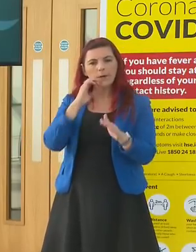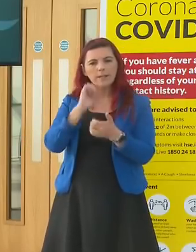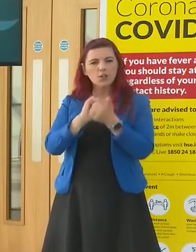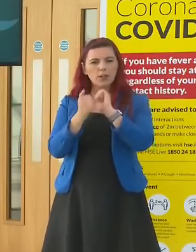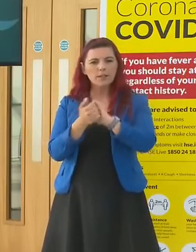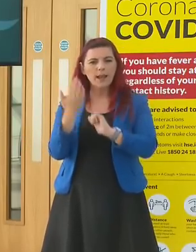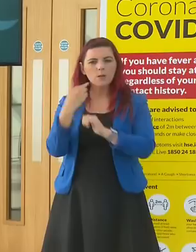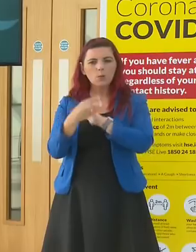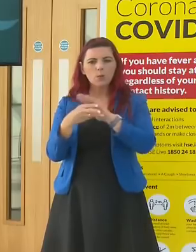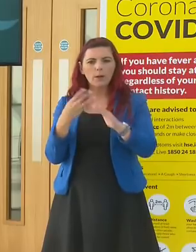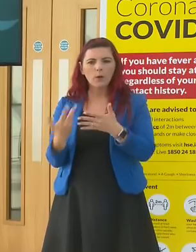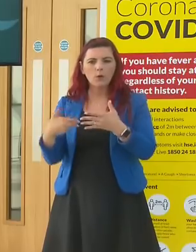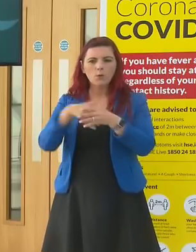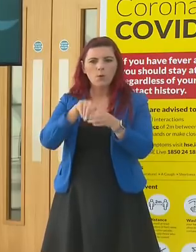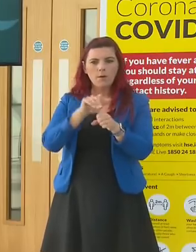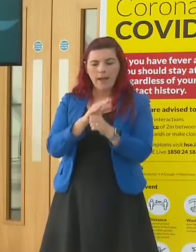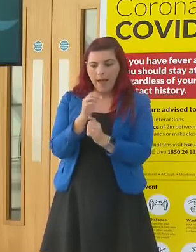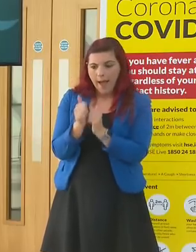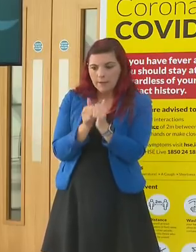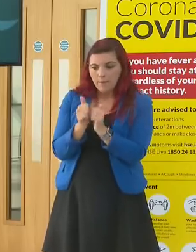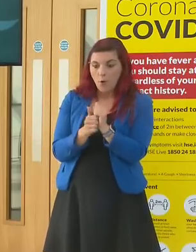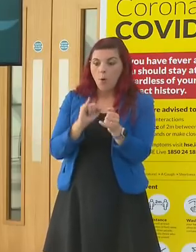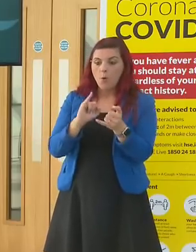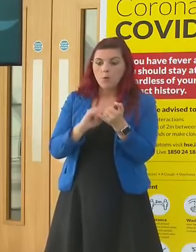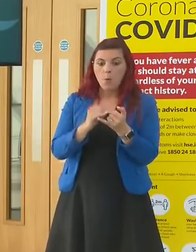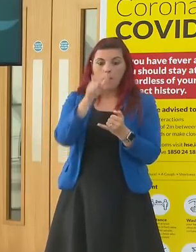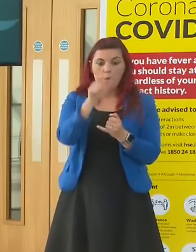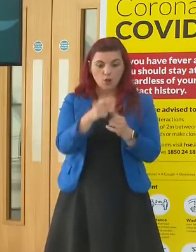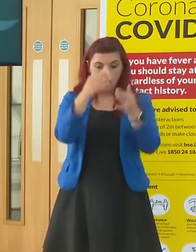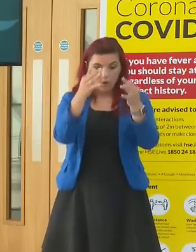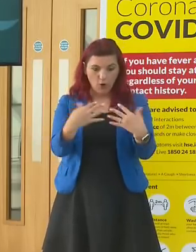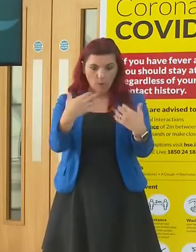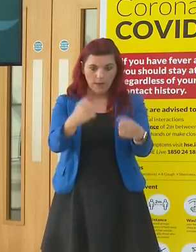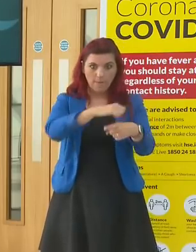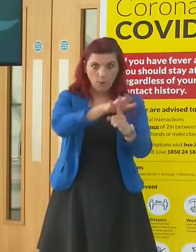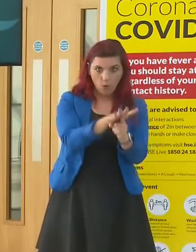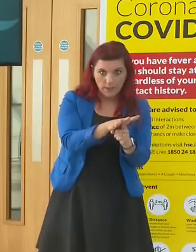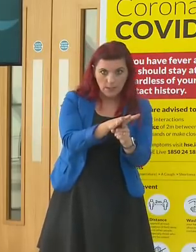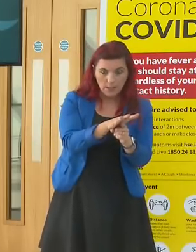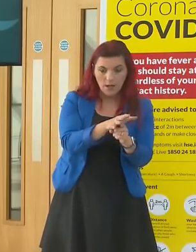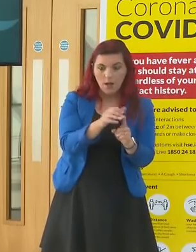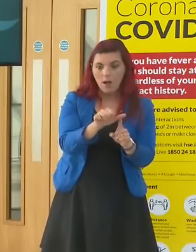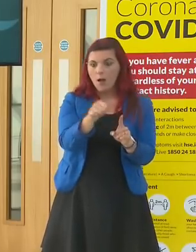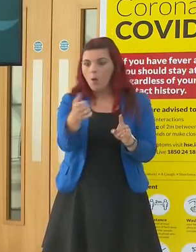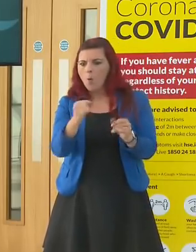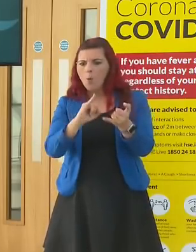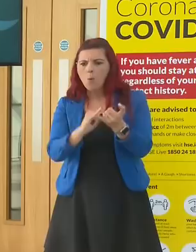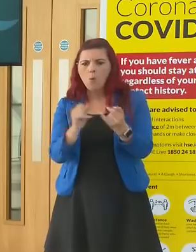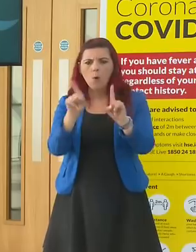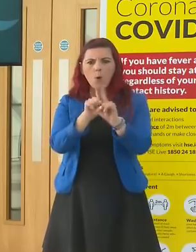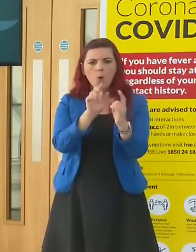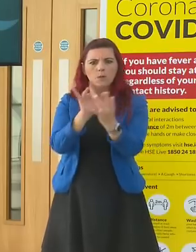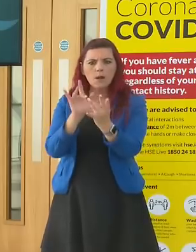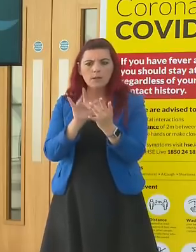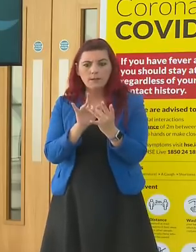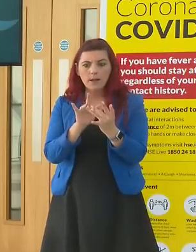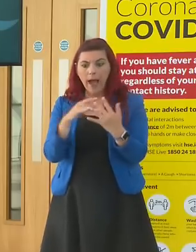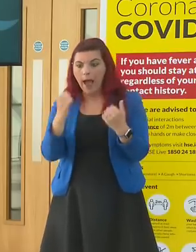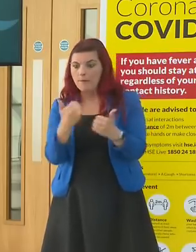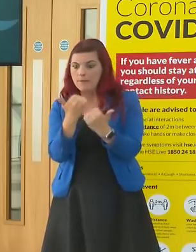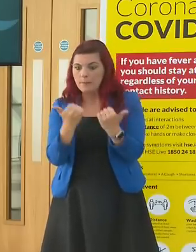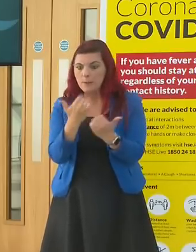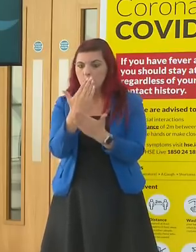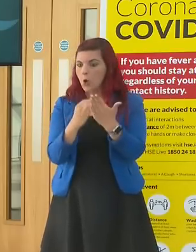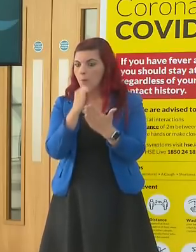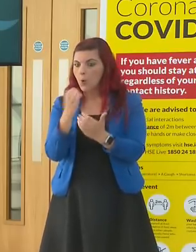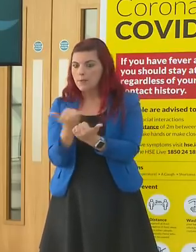proactive testing of close contacts, both asymptomatic and symptomatic close contacts. And to date, there's been